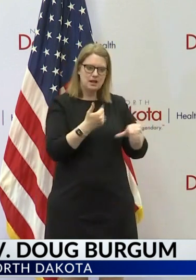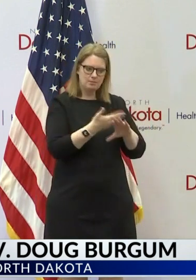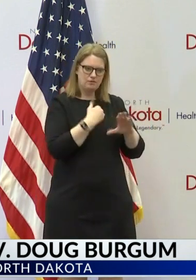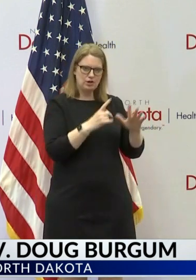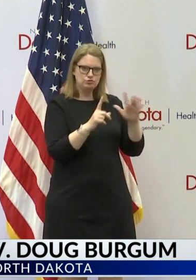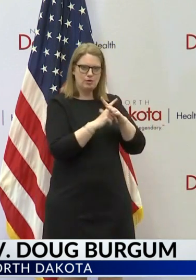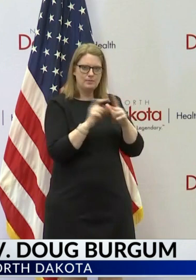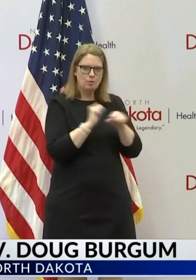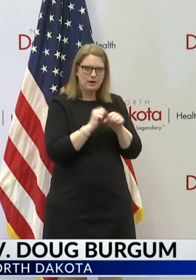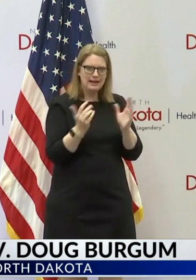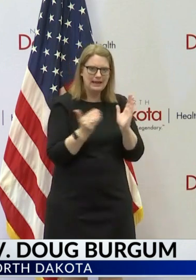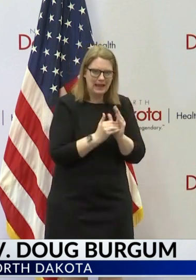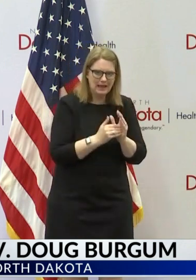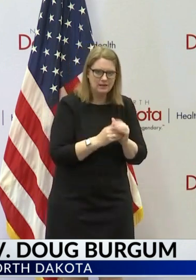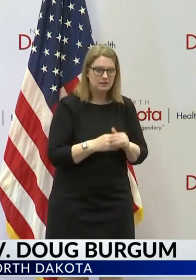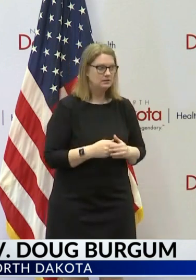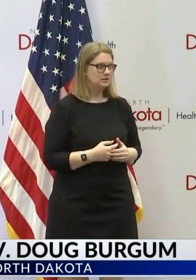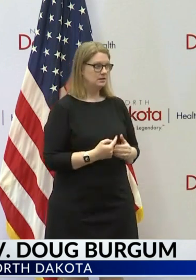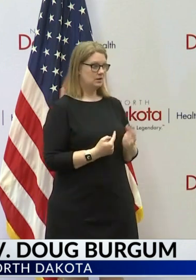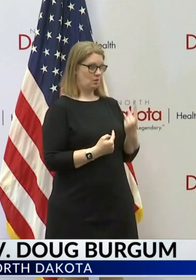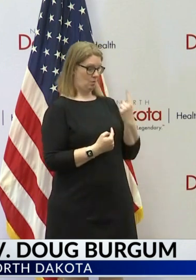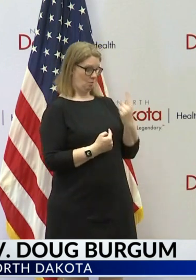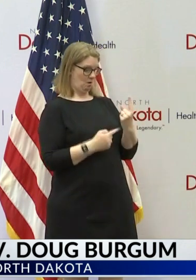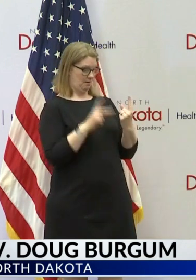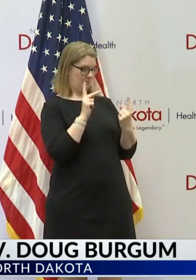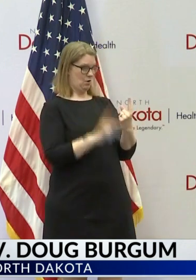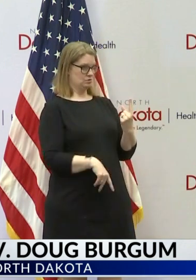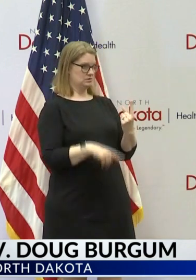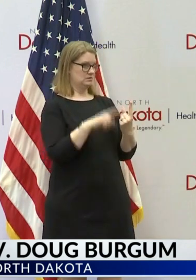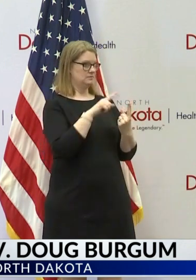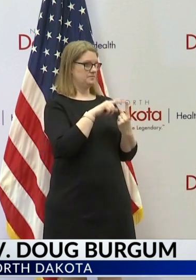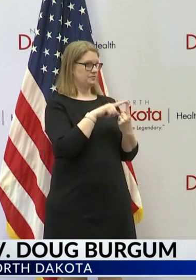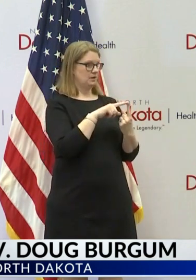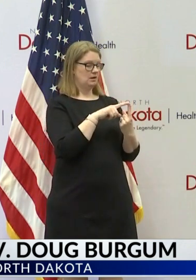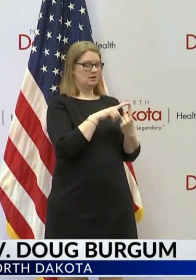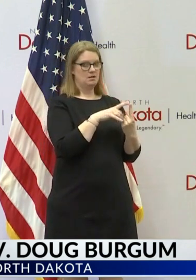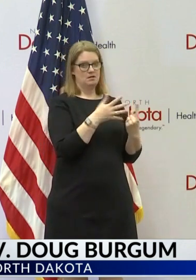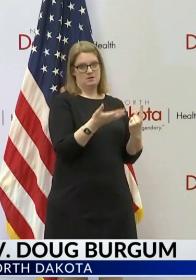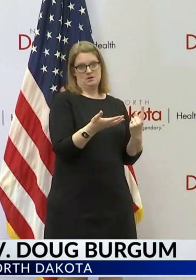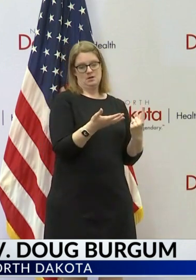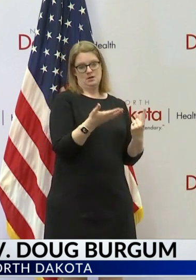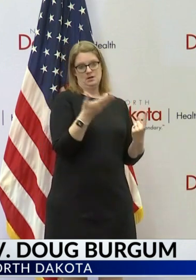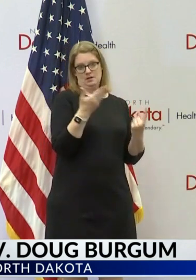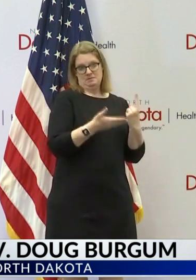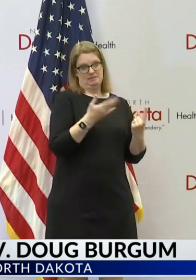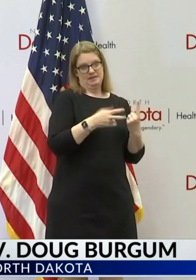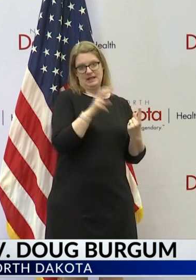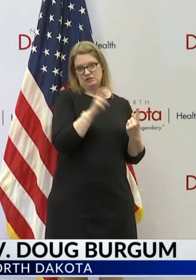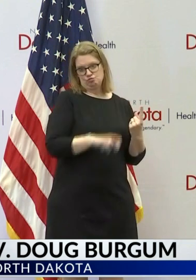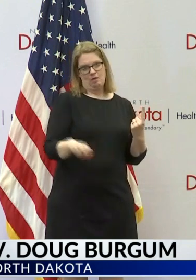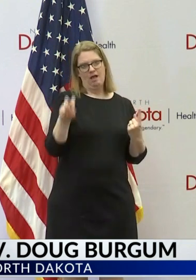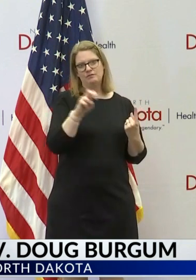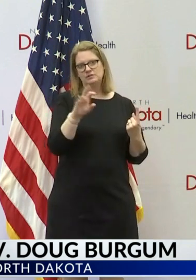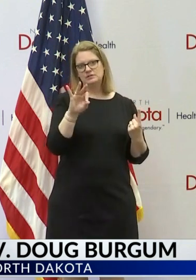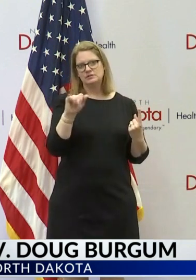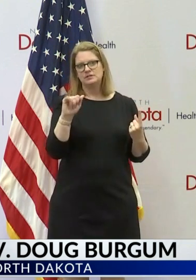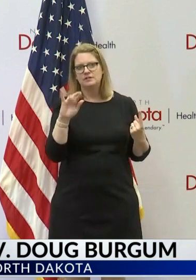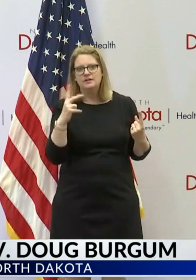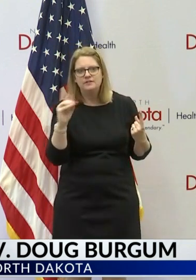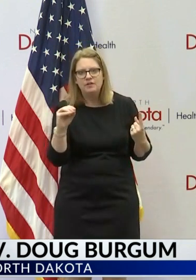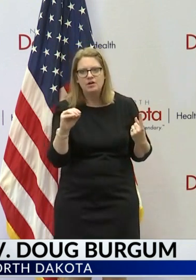work. Because once we get one person who is, maybe they did travel to Fargo, maybe they visited